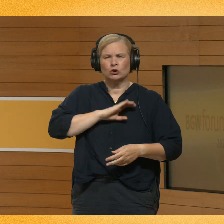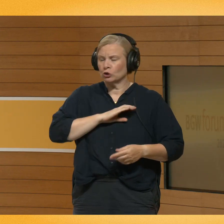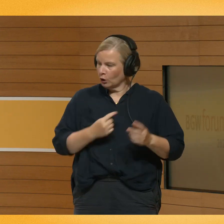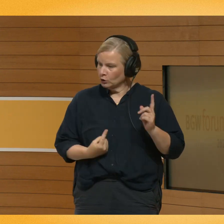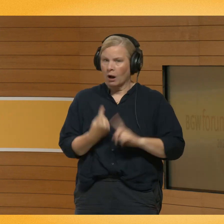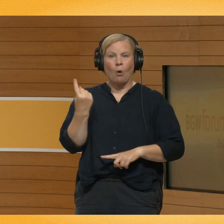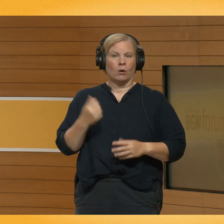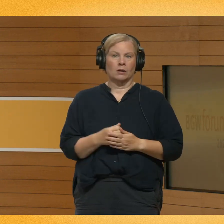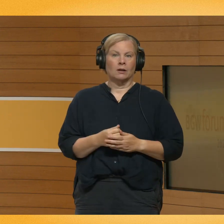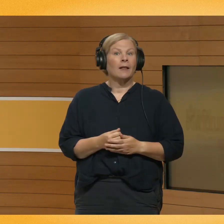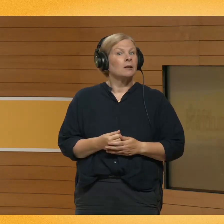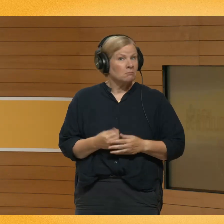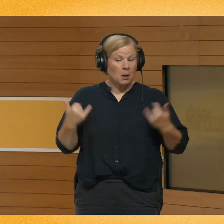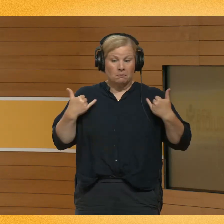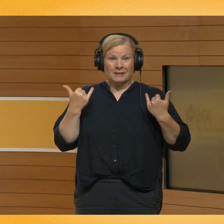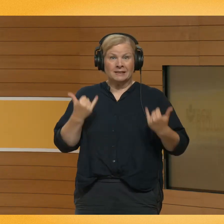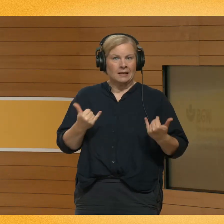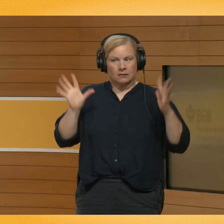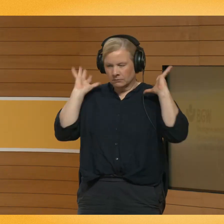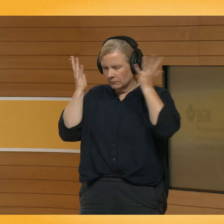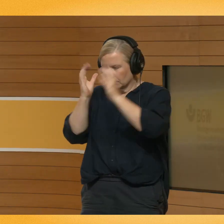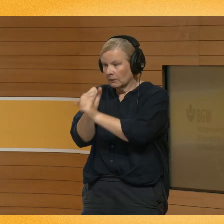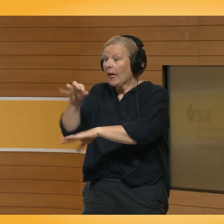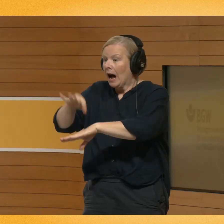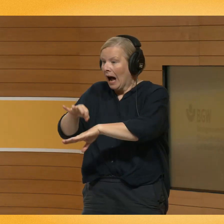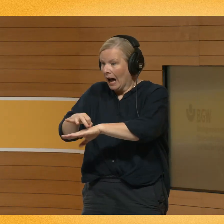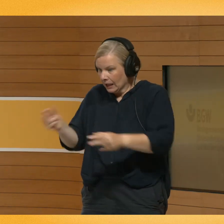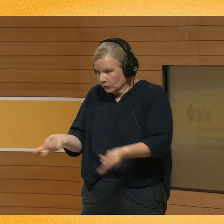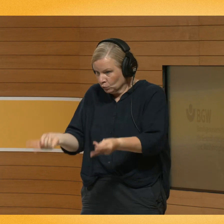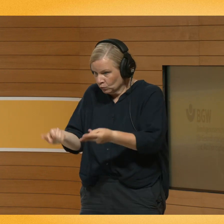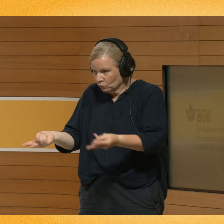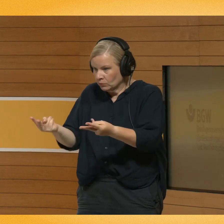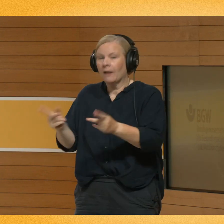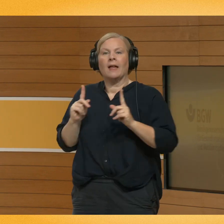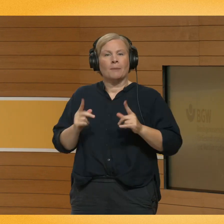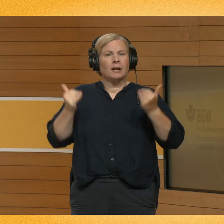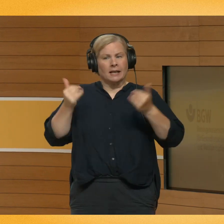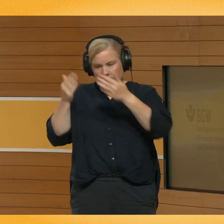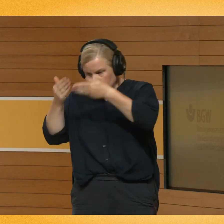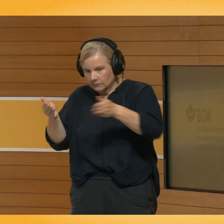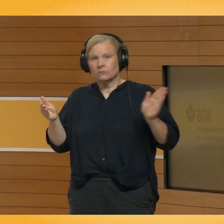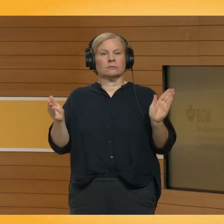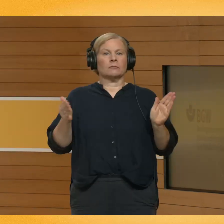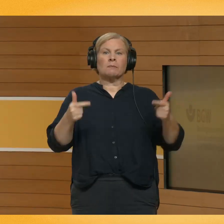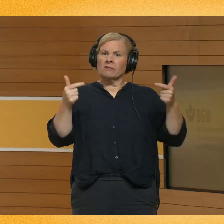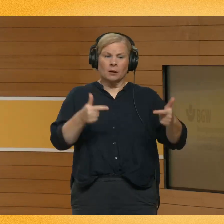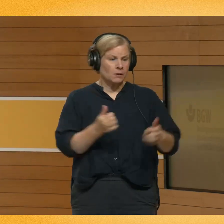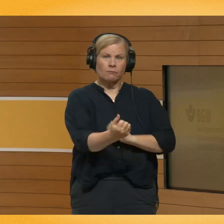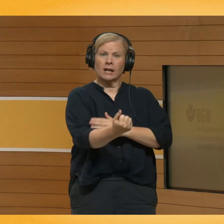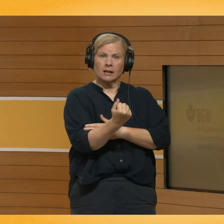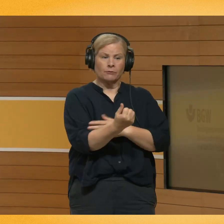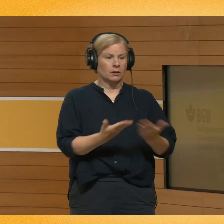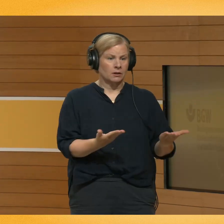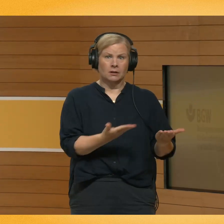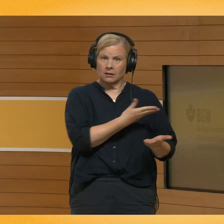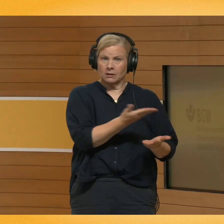we open this kind of view and say, okay, who's involved in caring for the patient? It's not only the physician, it's the